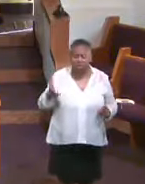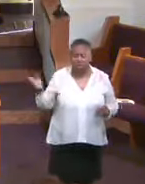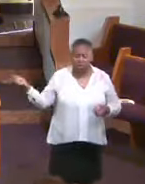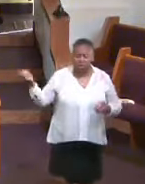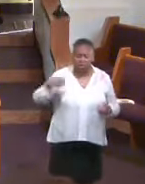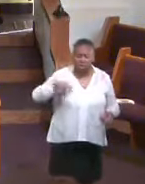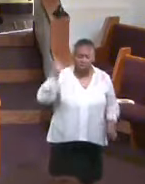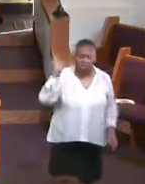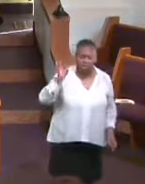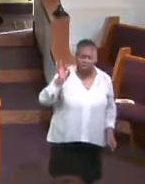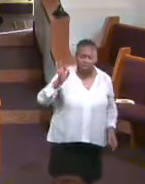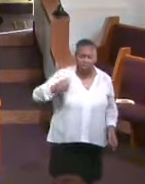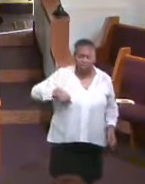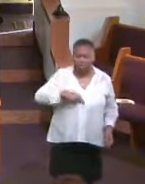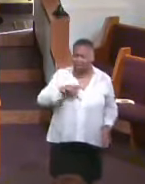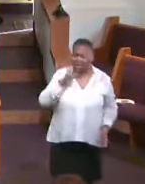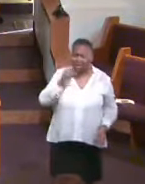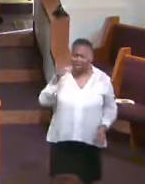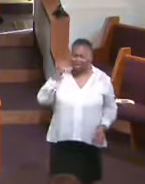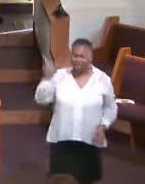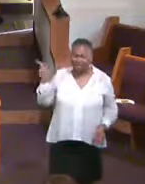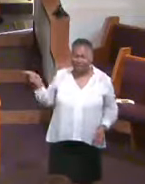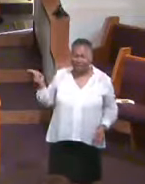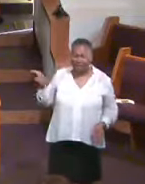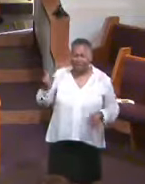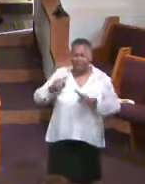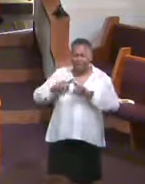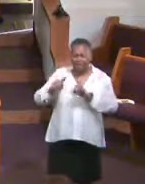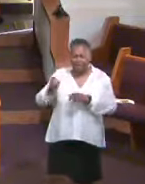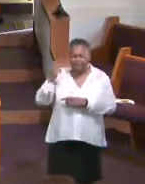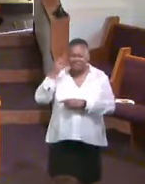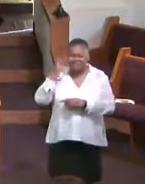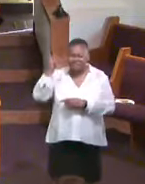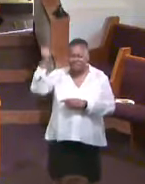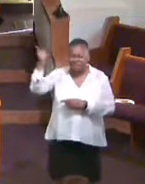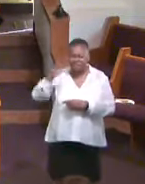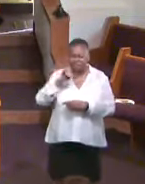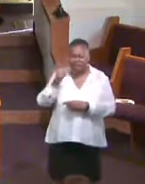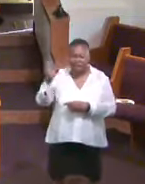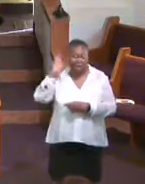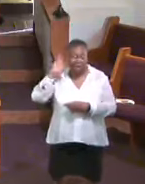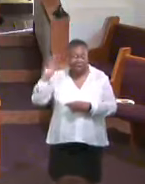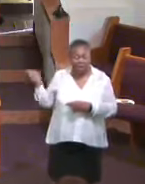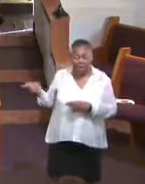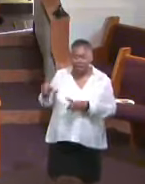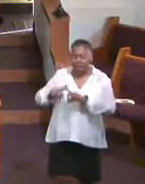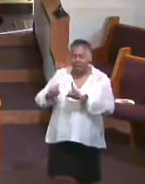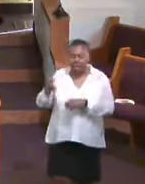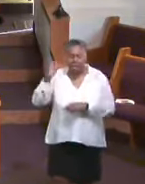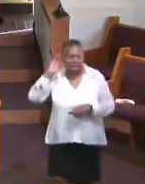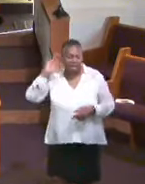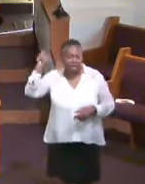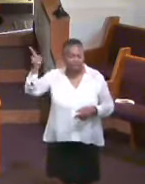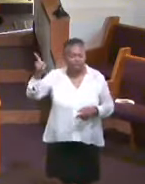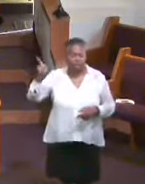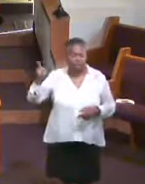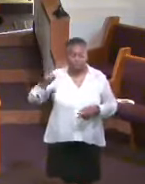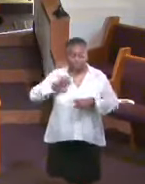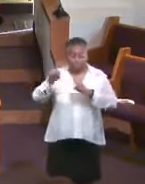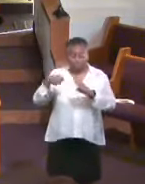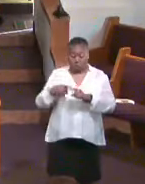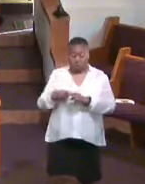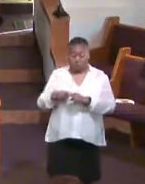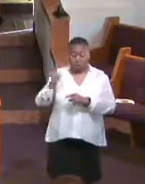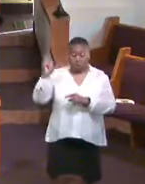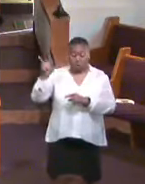not see him, but see you. That we not hear him, but hear you, Father God. Because we know that when your word goes forth, it will